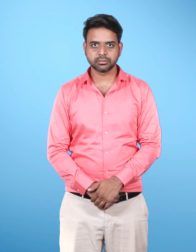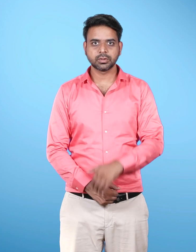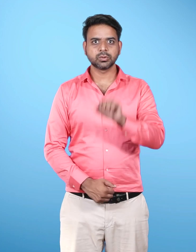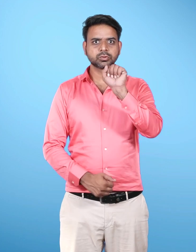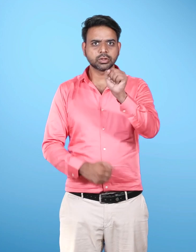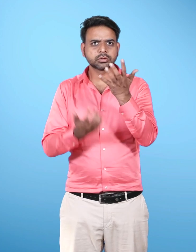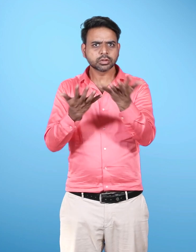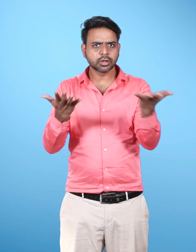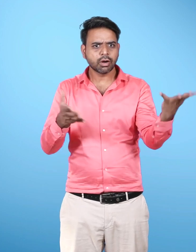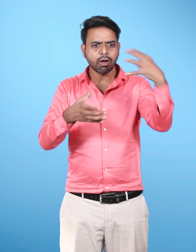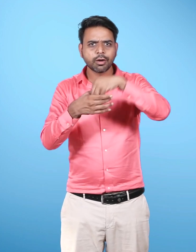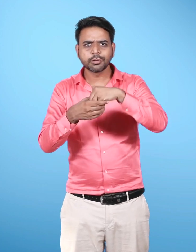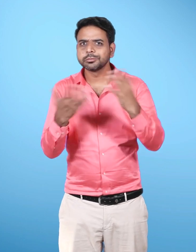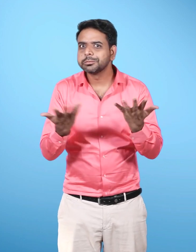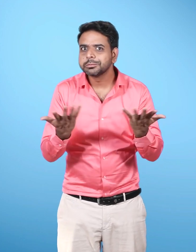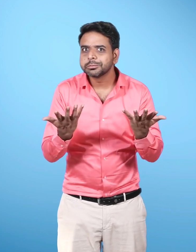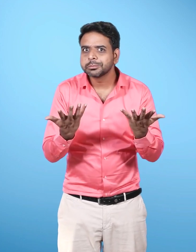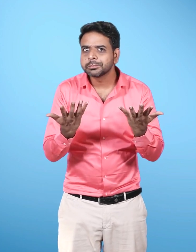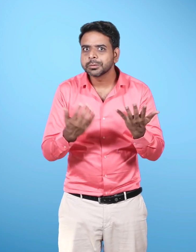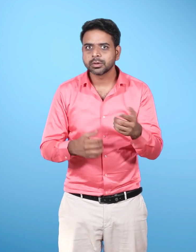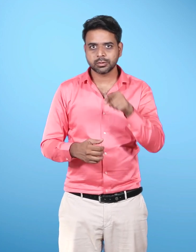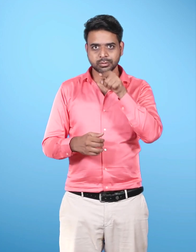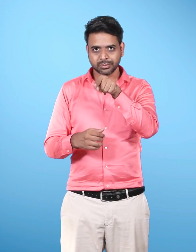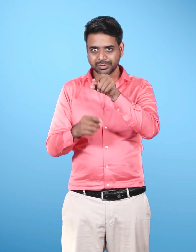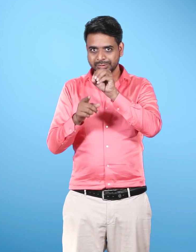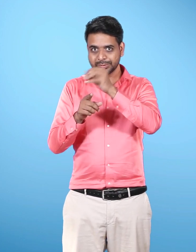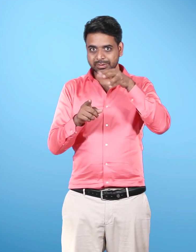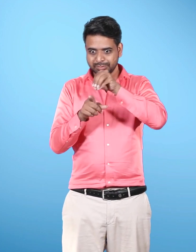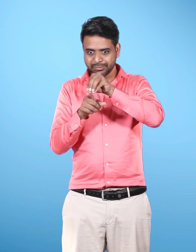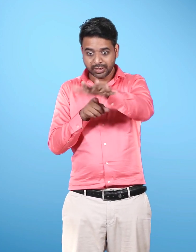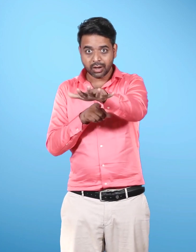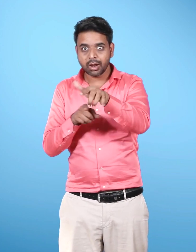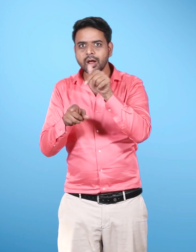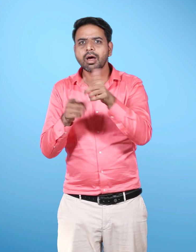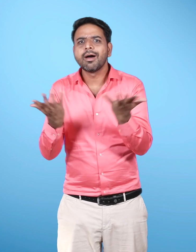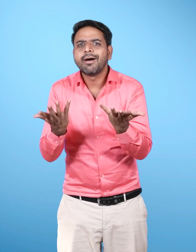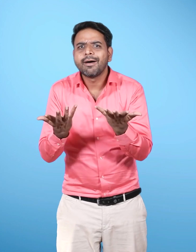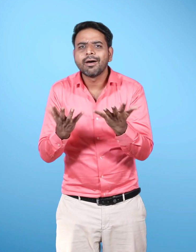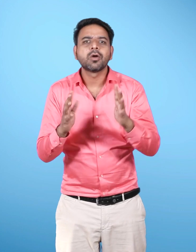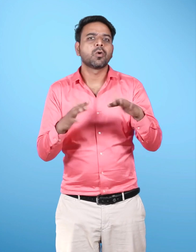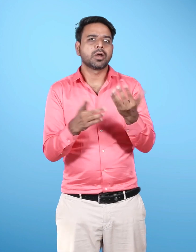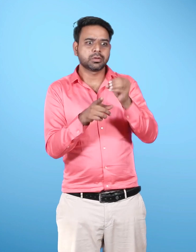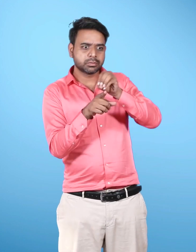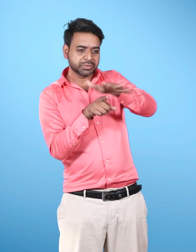What do you conclude? Which materials are conductors and which are insulators?